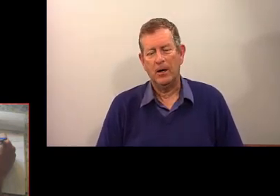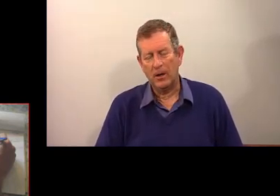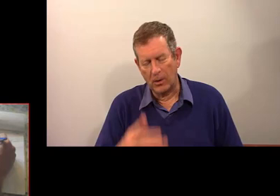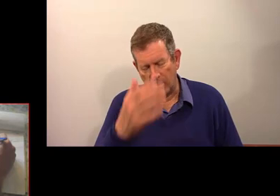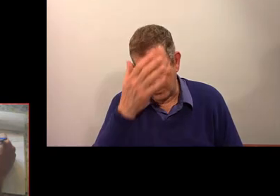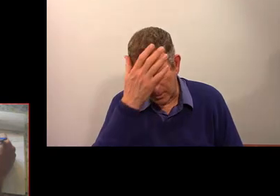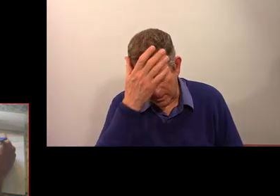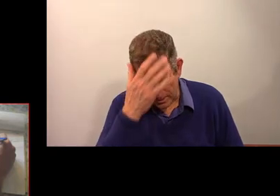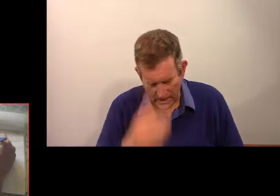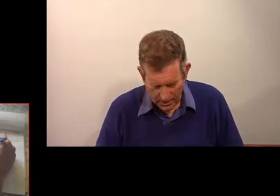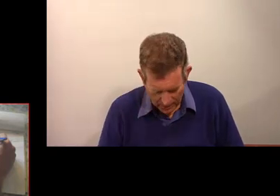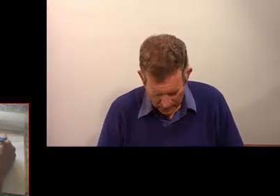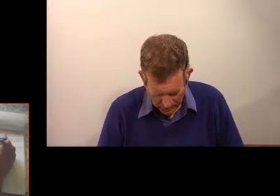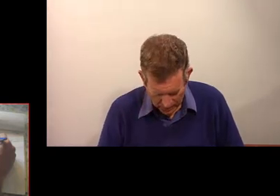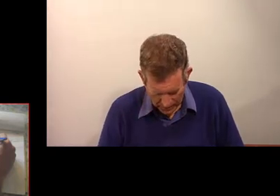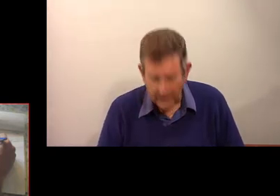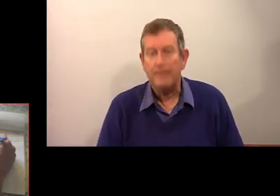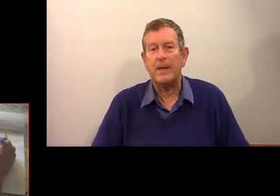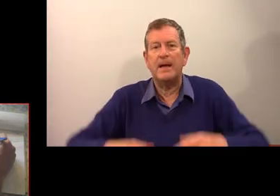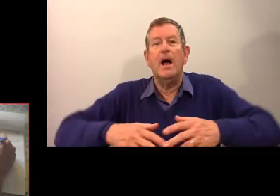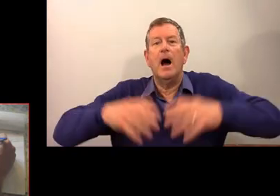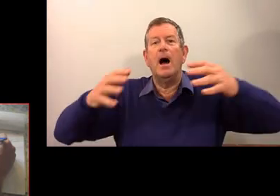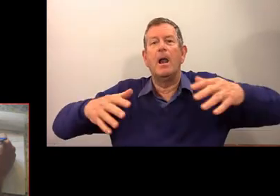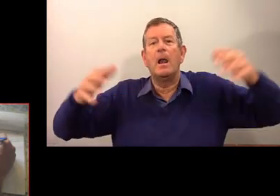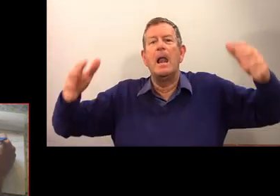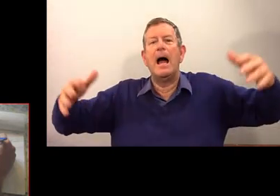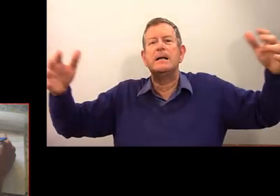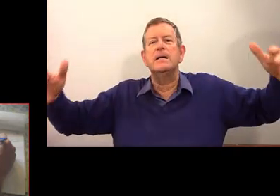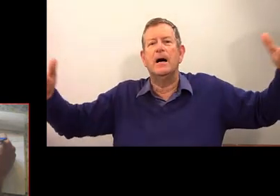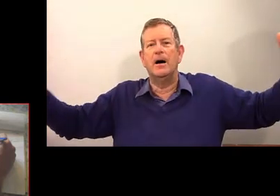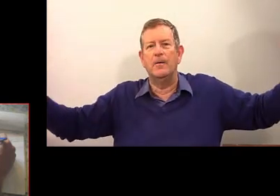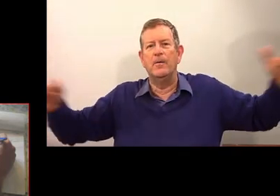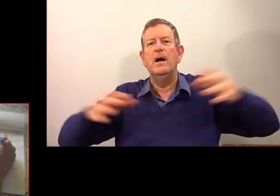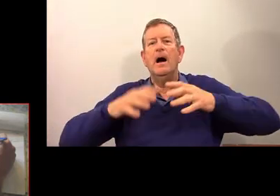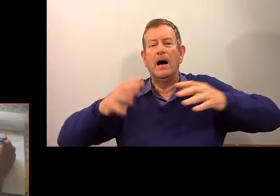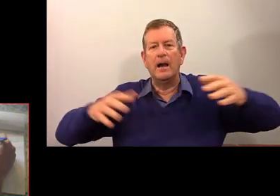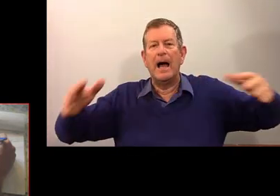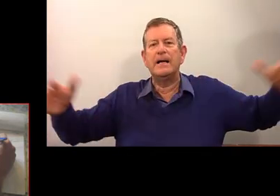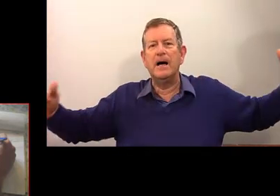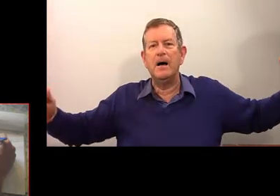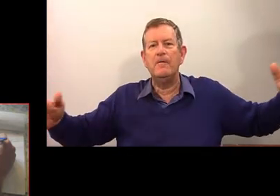have homework, and a lot of,